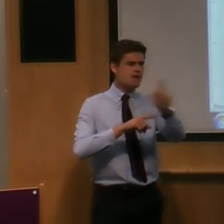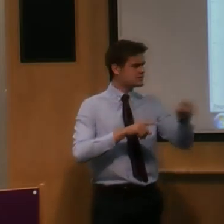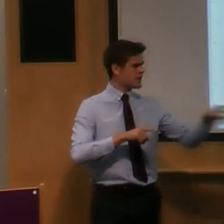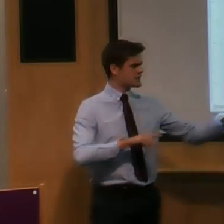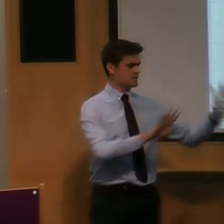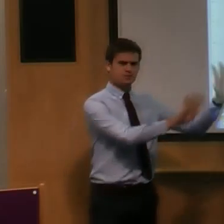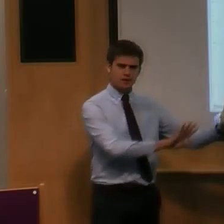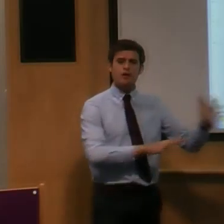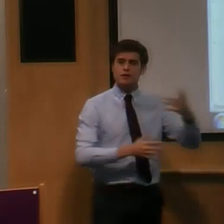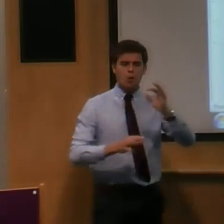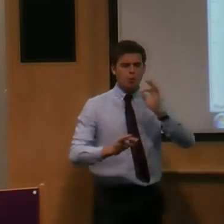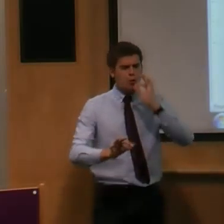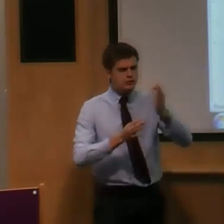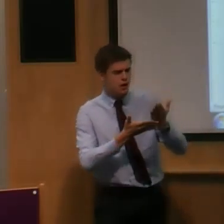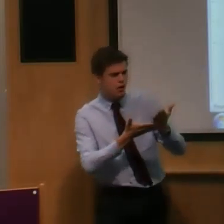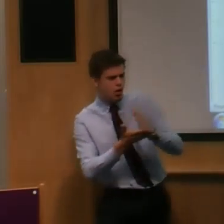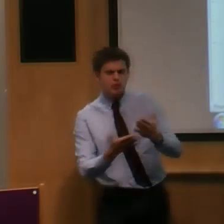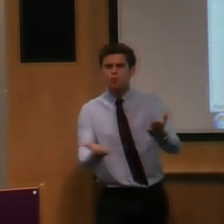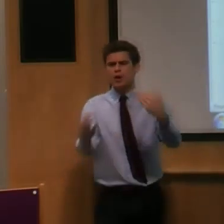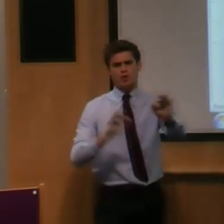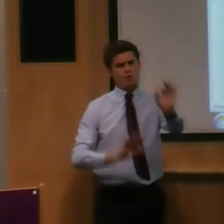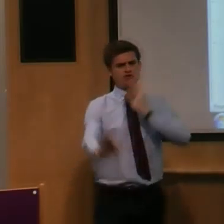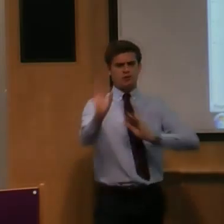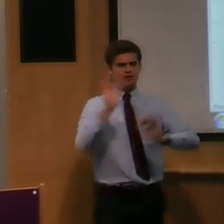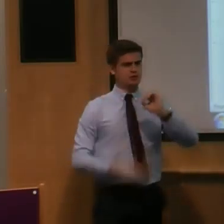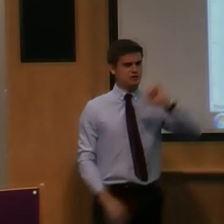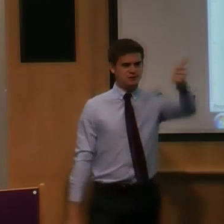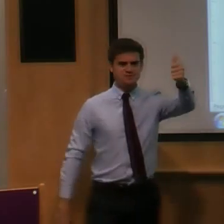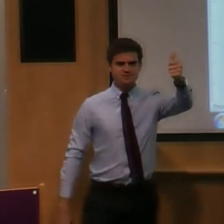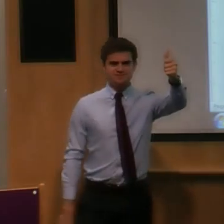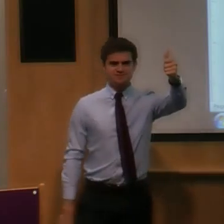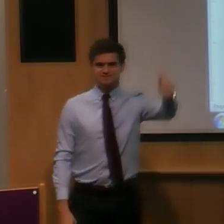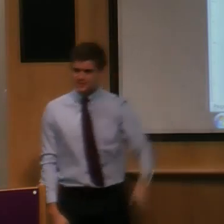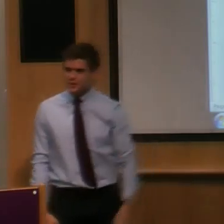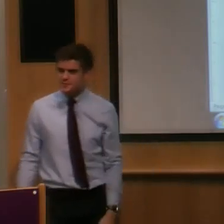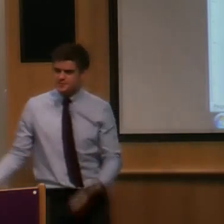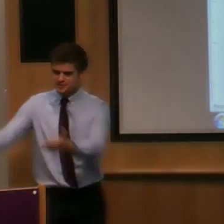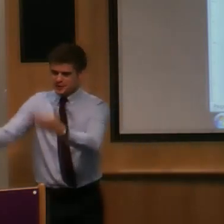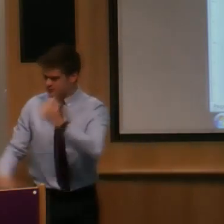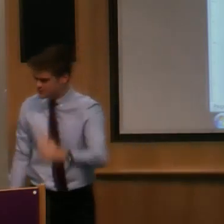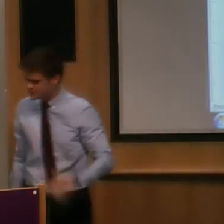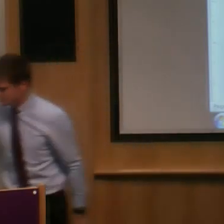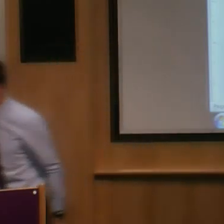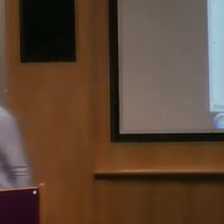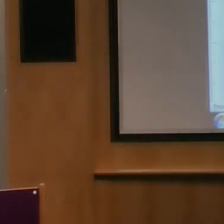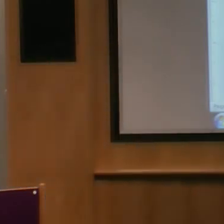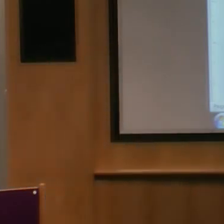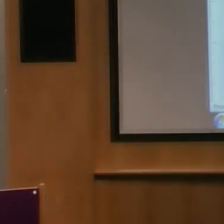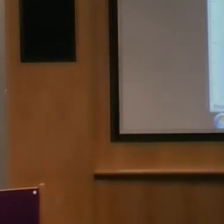So that's pretty much it from me. But if you did have any questions from that session, we'd be more than happy to answer them at the panel.